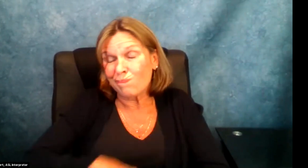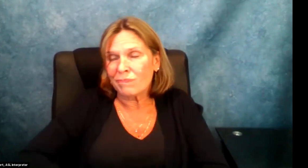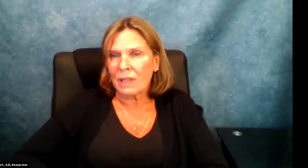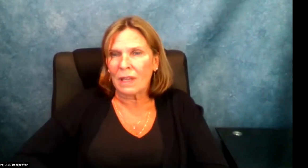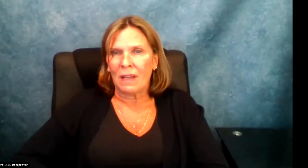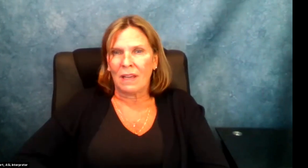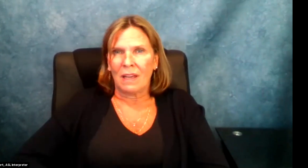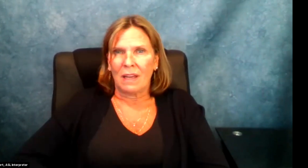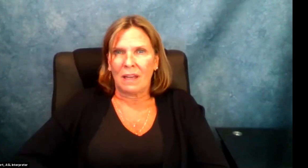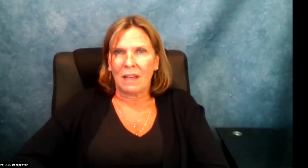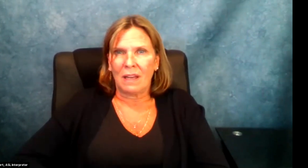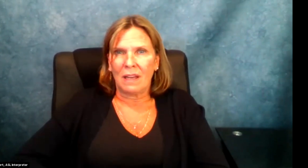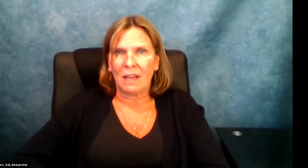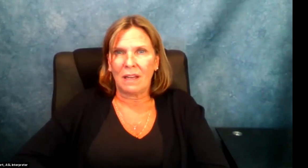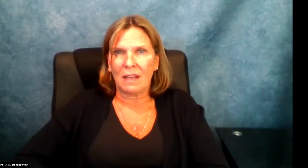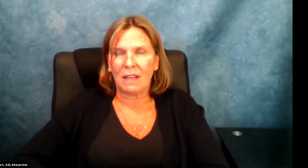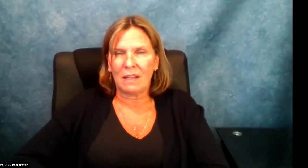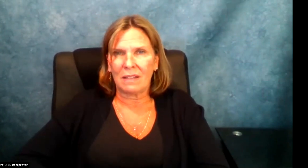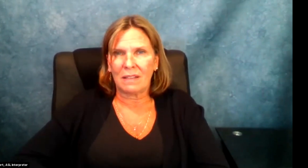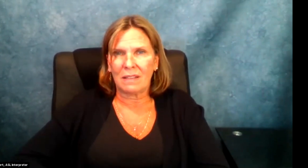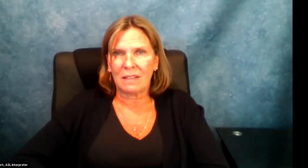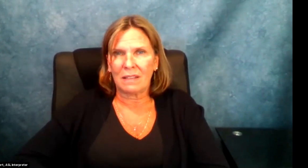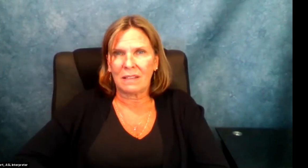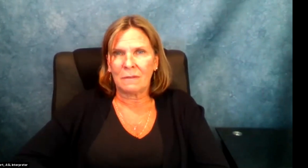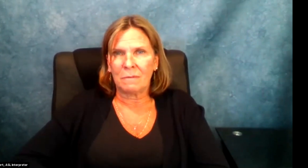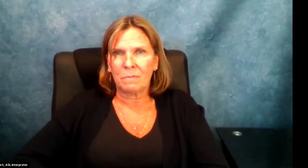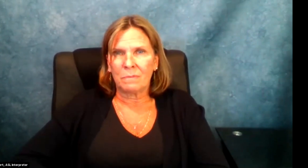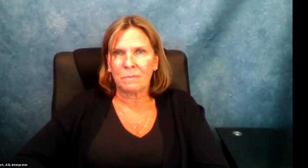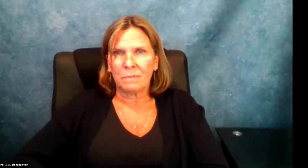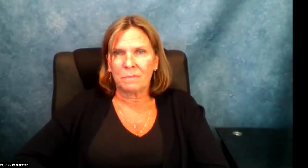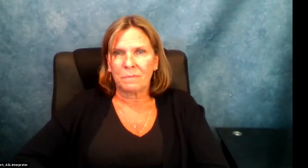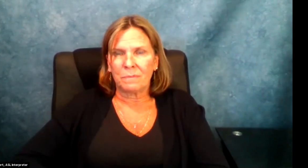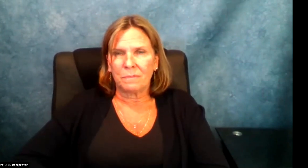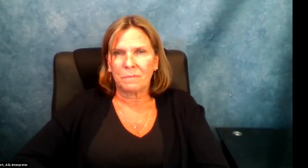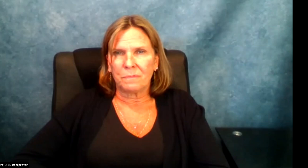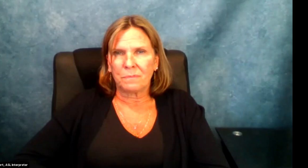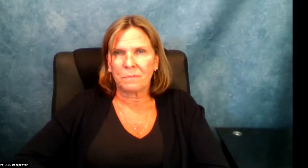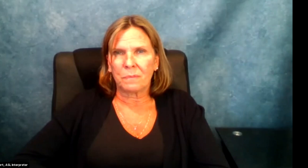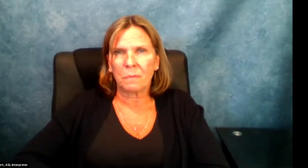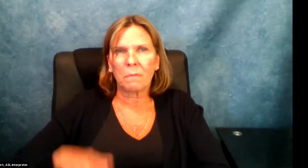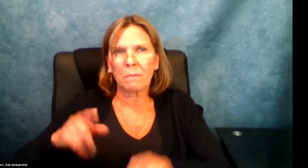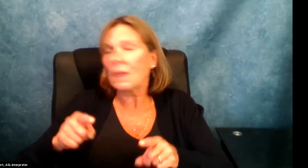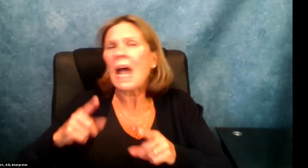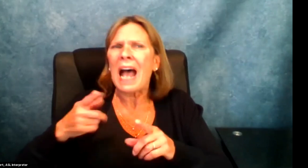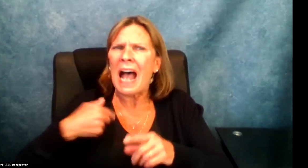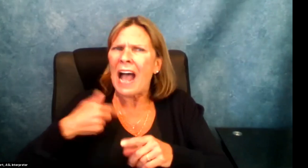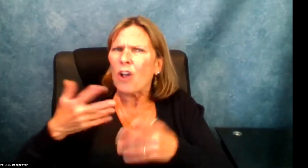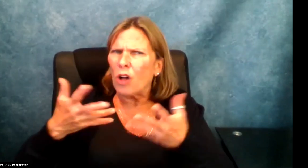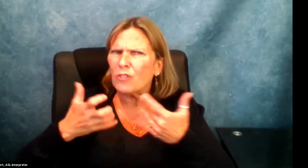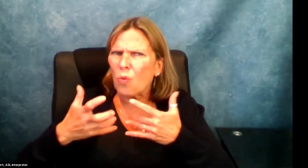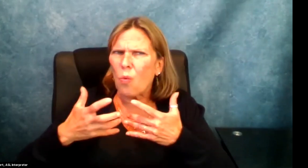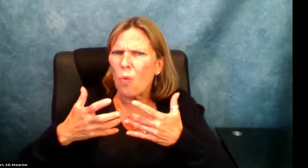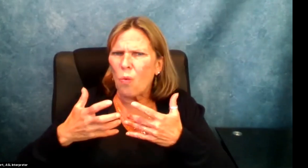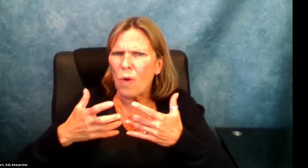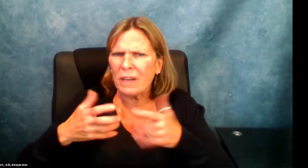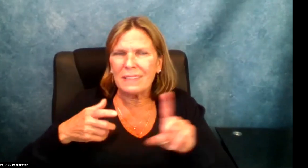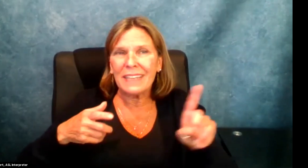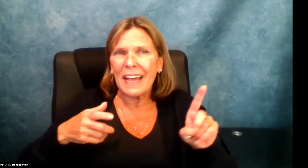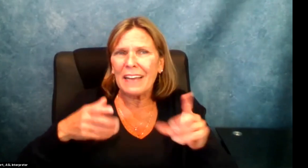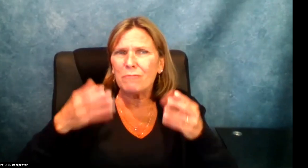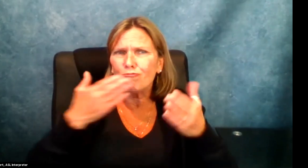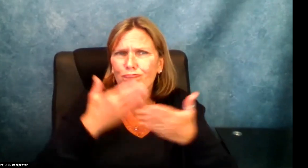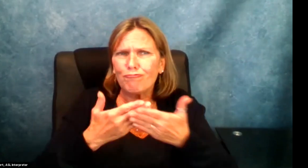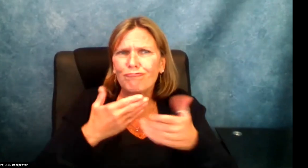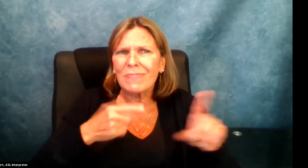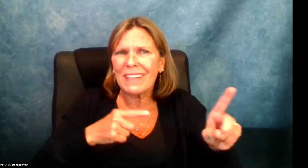Everyone who's participated, and I also want to point out in the chat box that I think Stephanie Winters, who was responsible for setting this